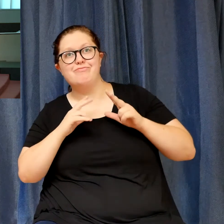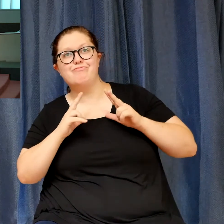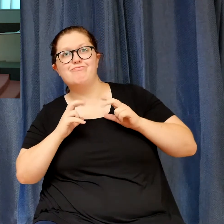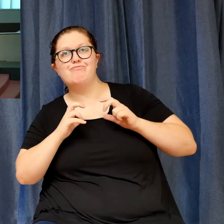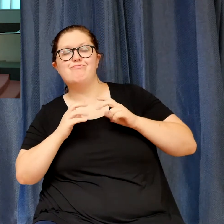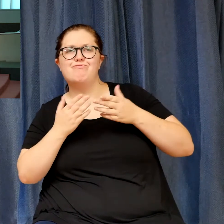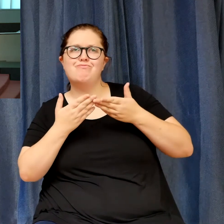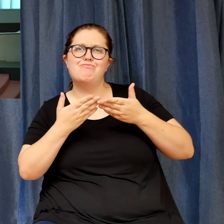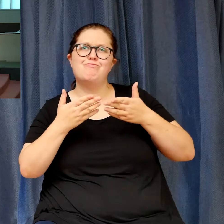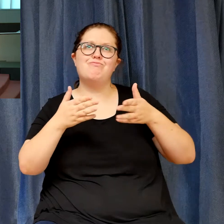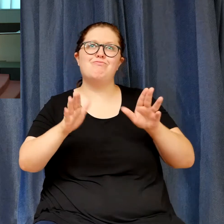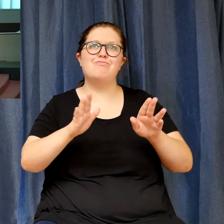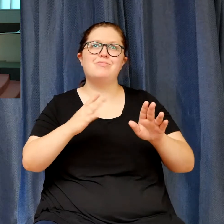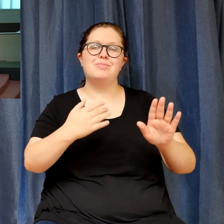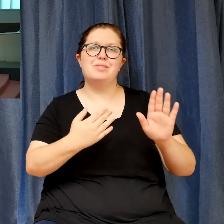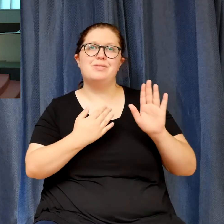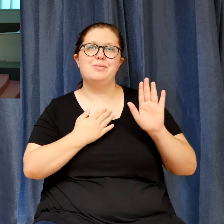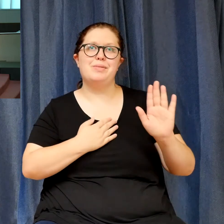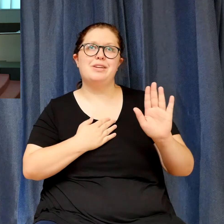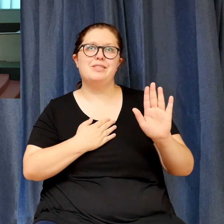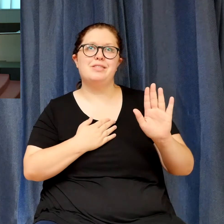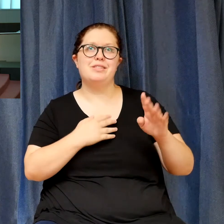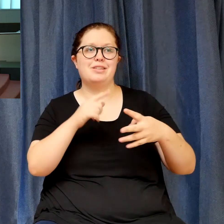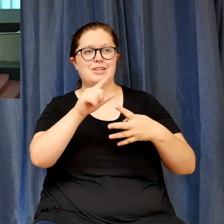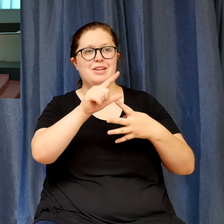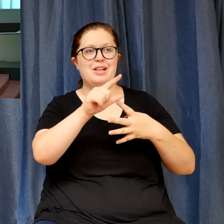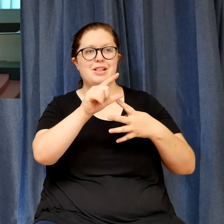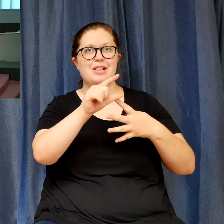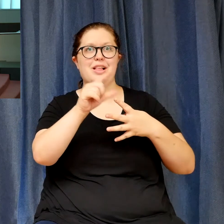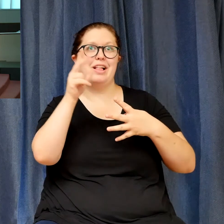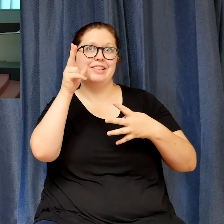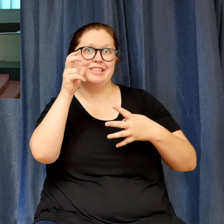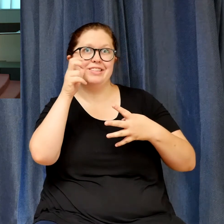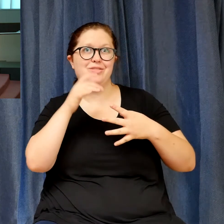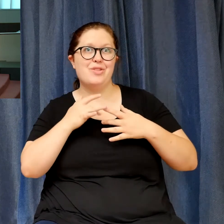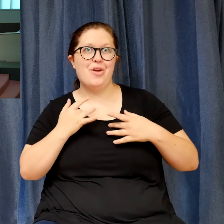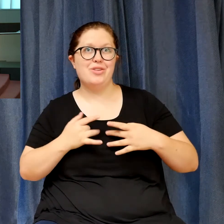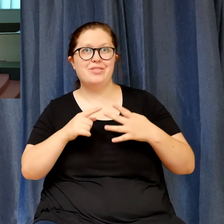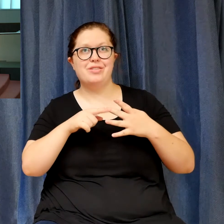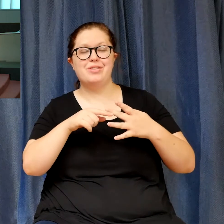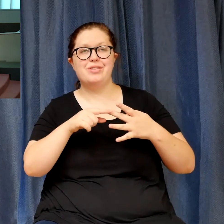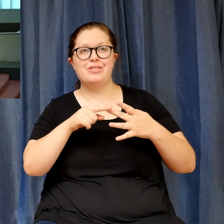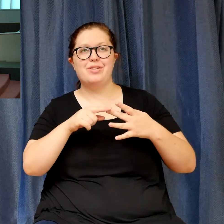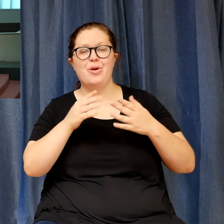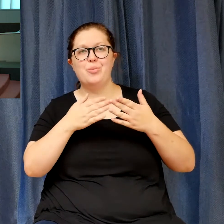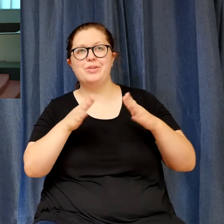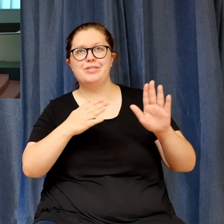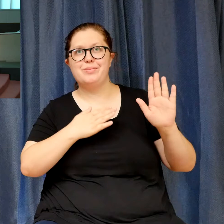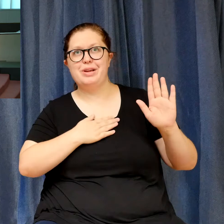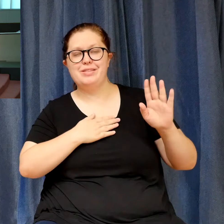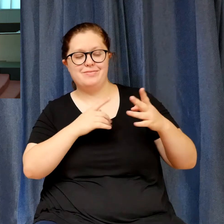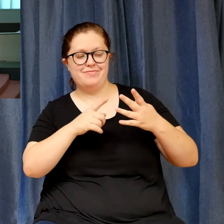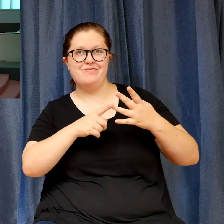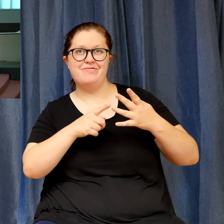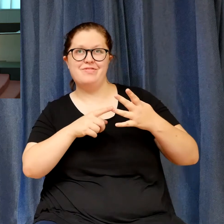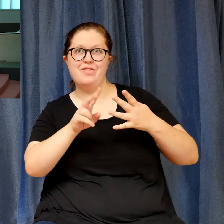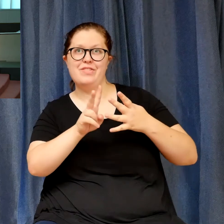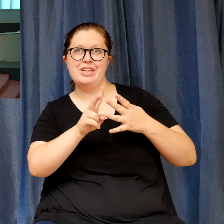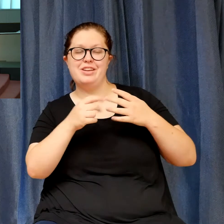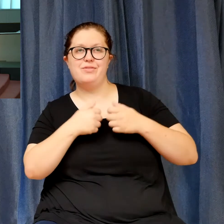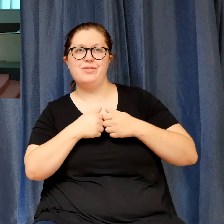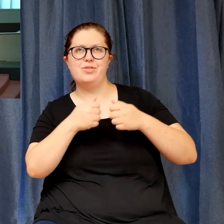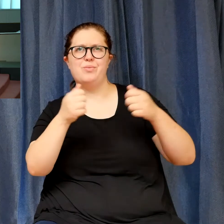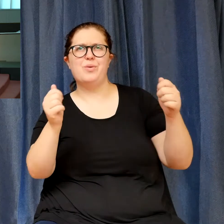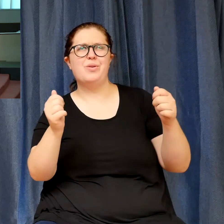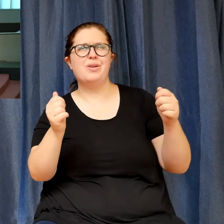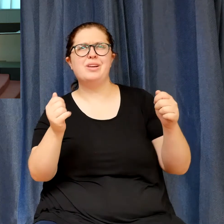heart, opening to deep compassion, especially for yourself, to be vulnerable,